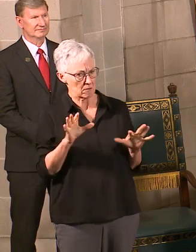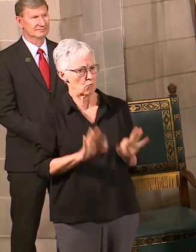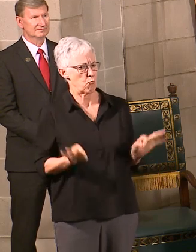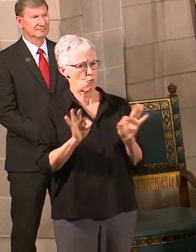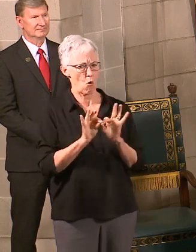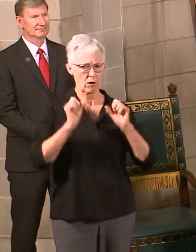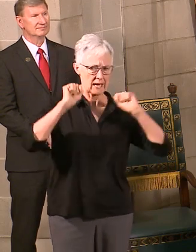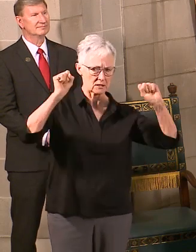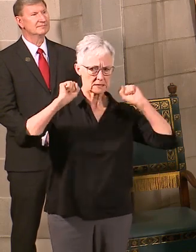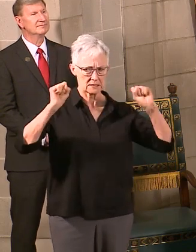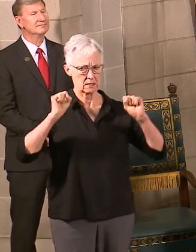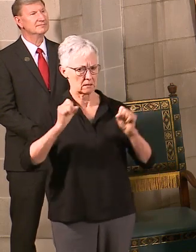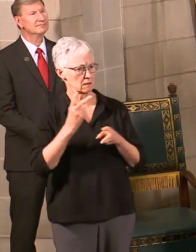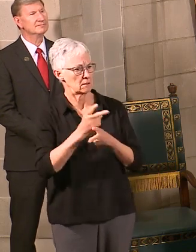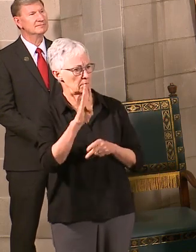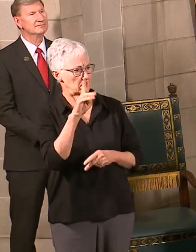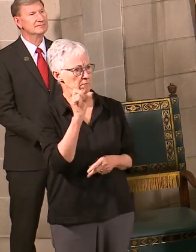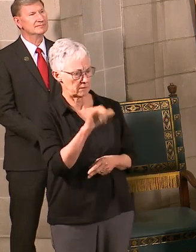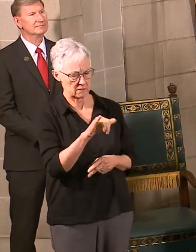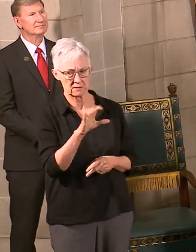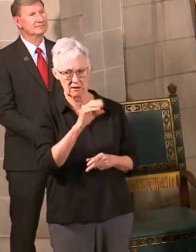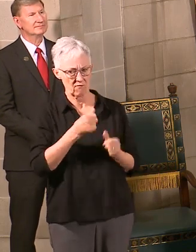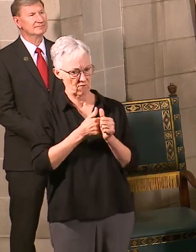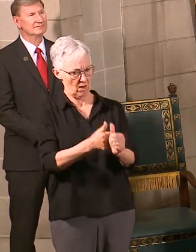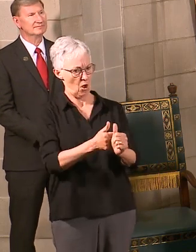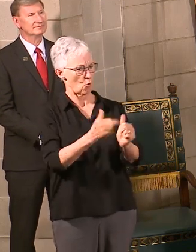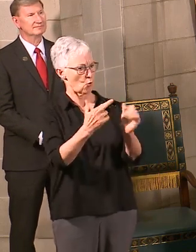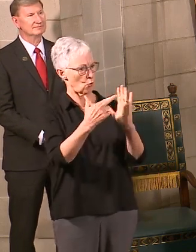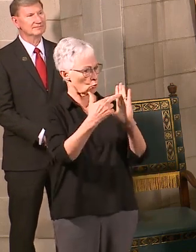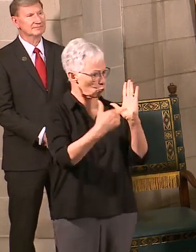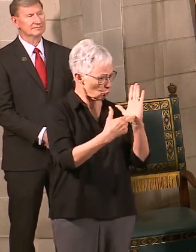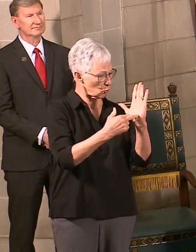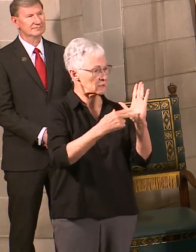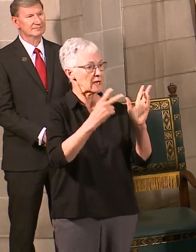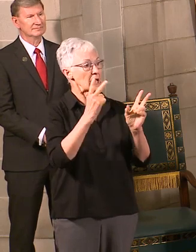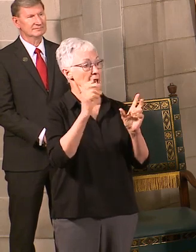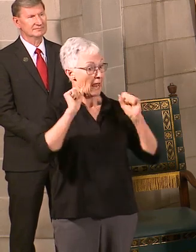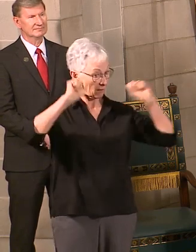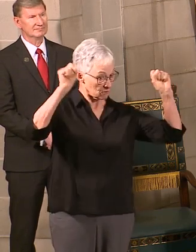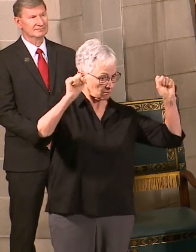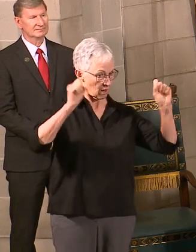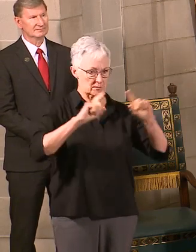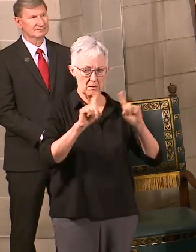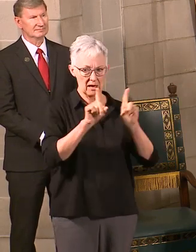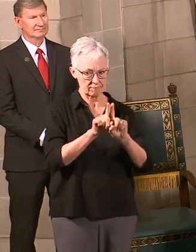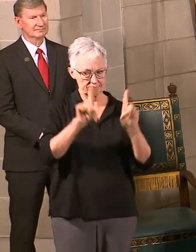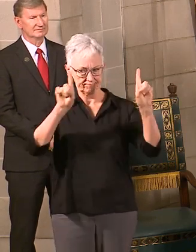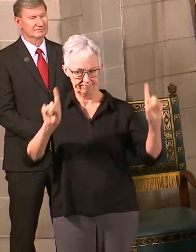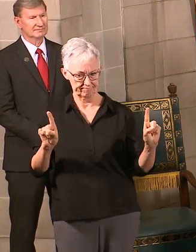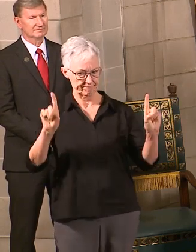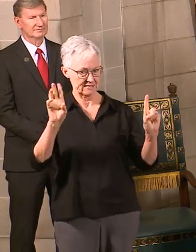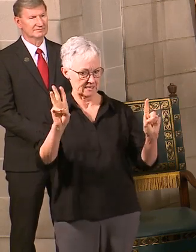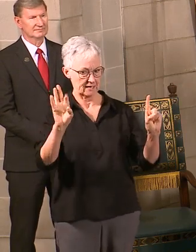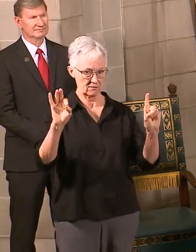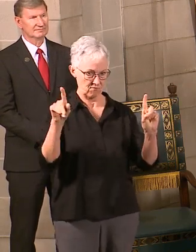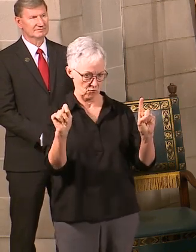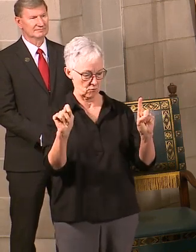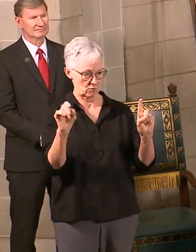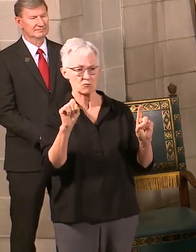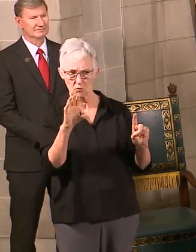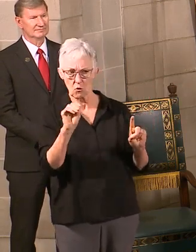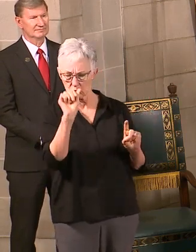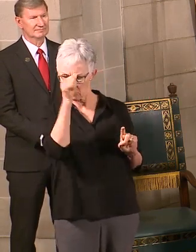want you to exercise, just make sure, again, you're following all the rules around social distancing. So those are our 6 rules to stay healthy, so I want to remind everybody of those.